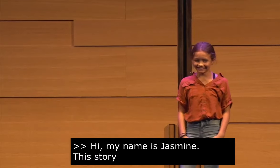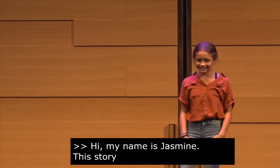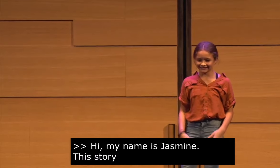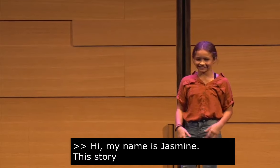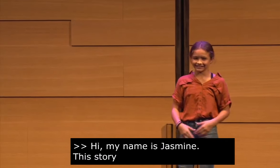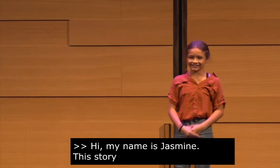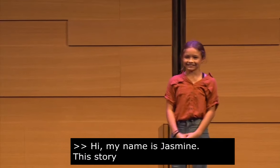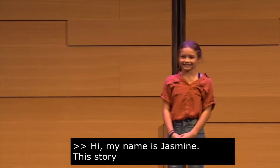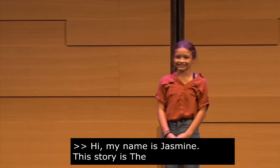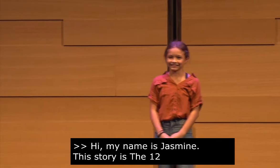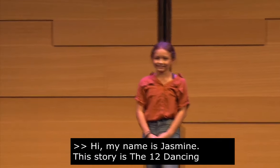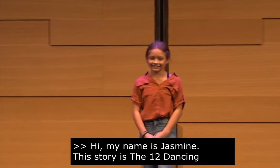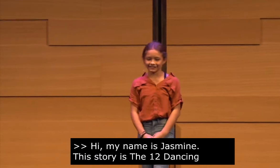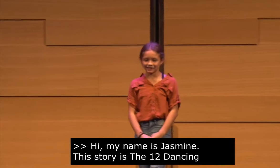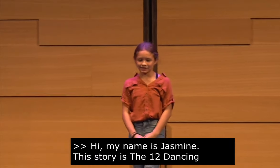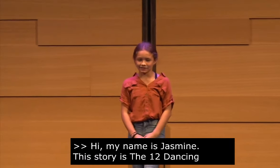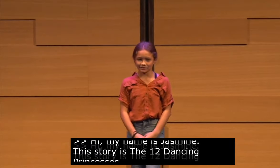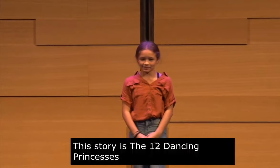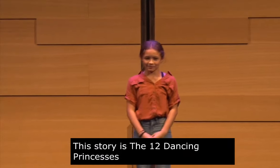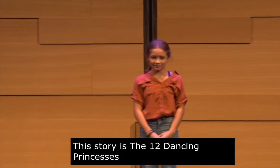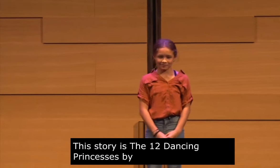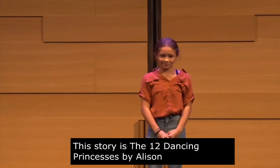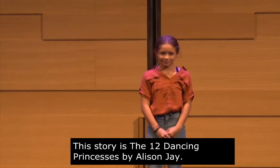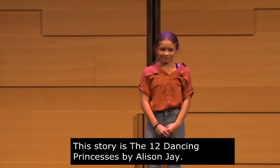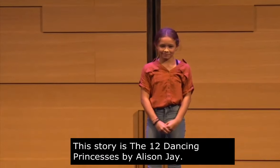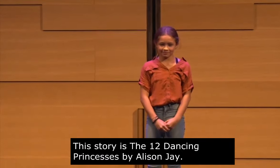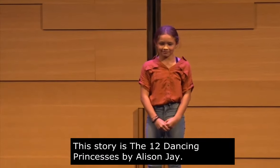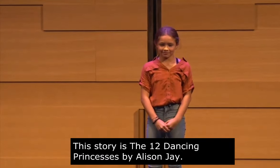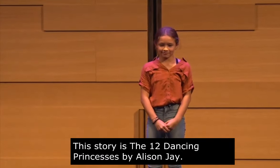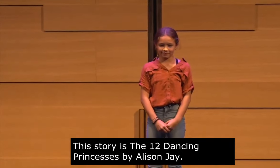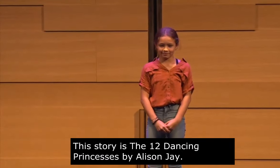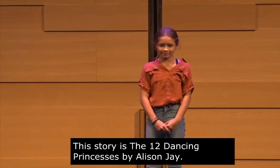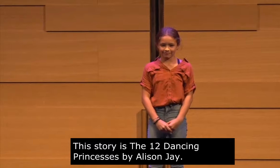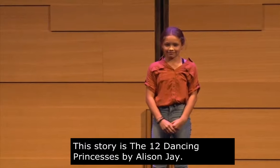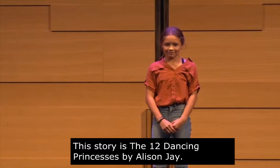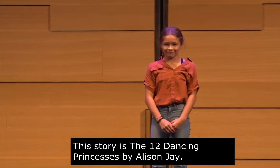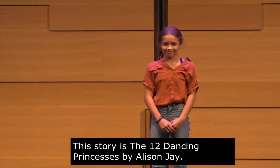This story is The 12 Dancing Princesses by Allison J.